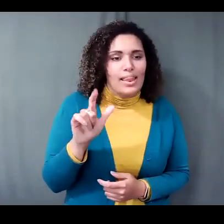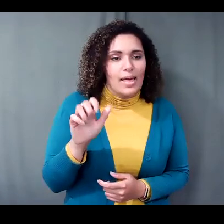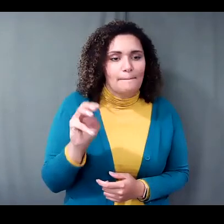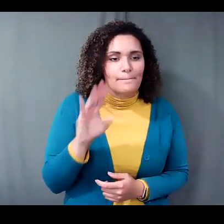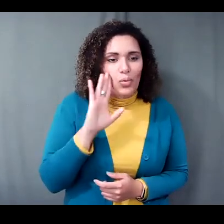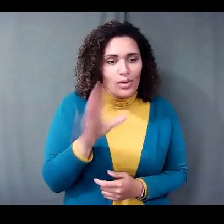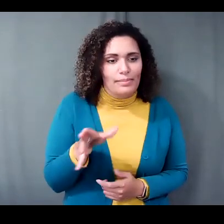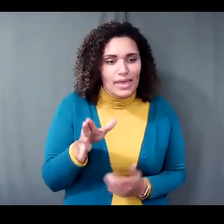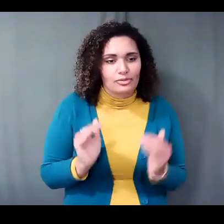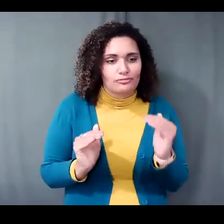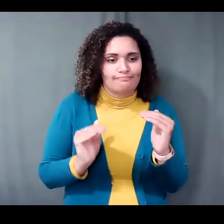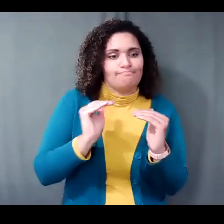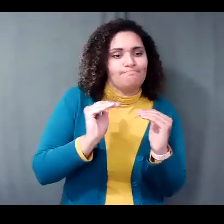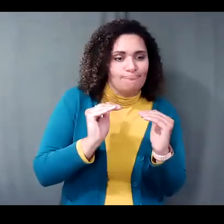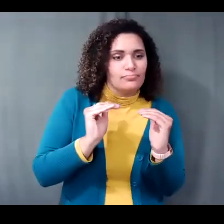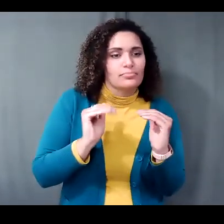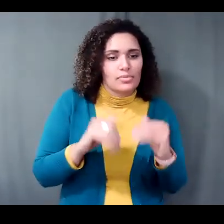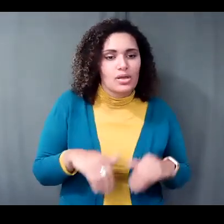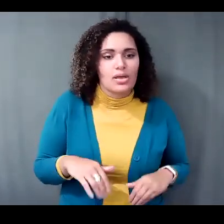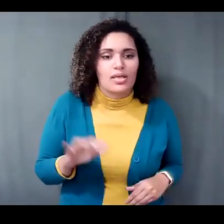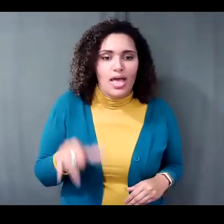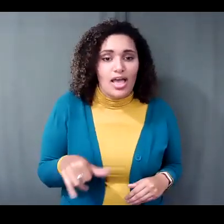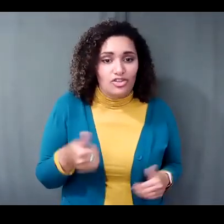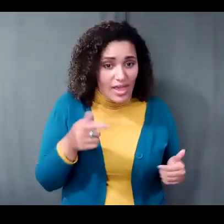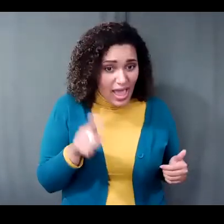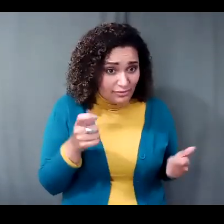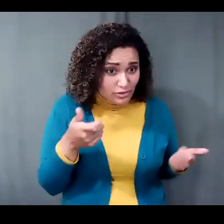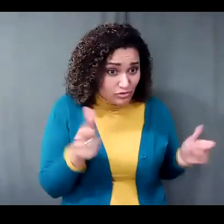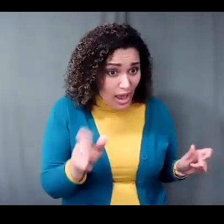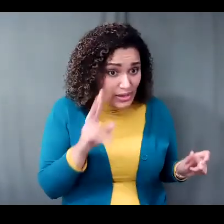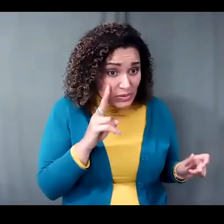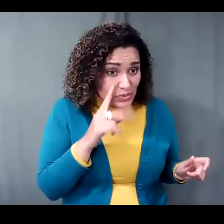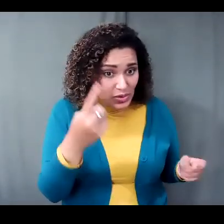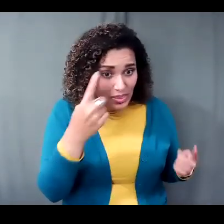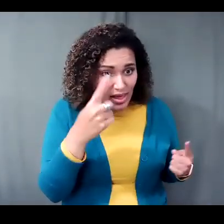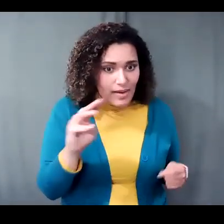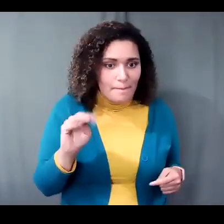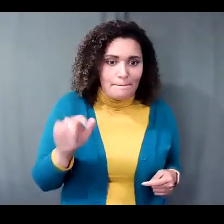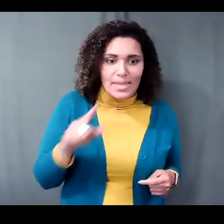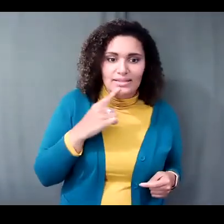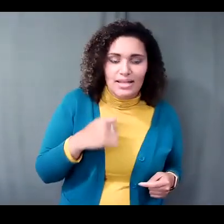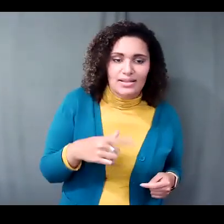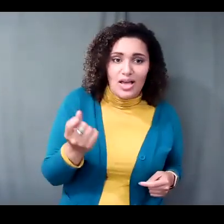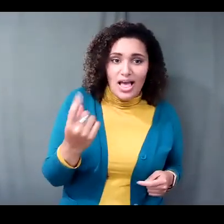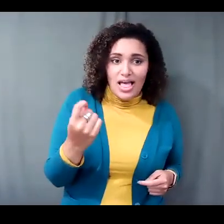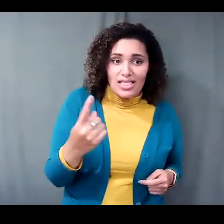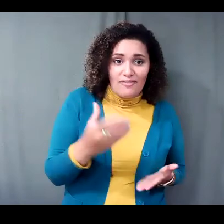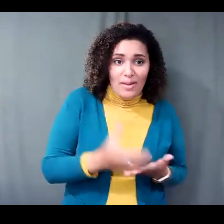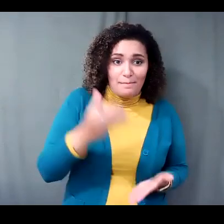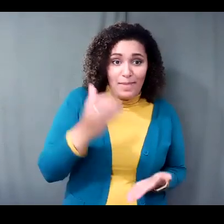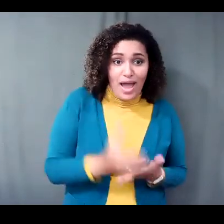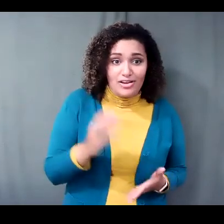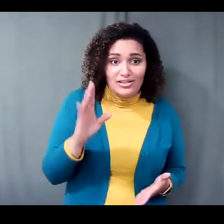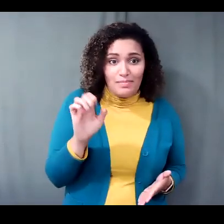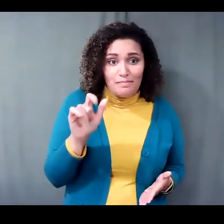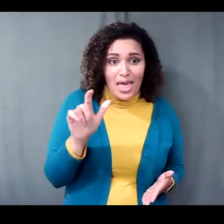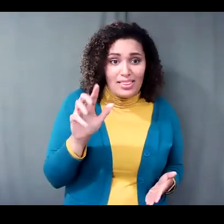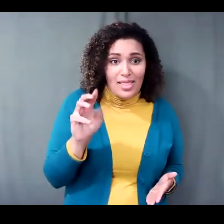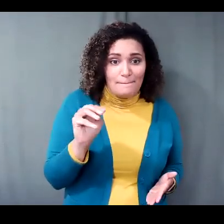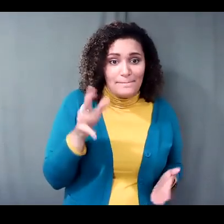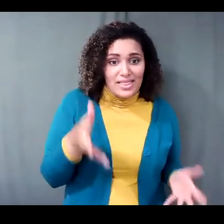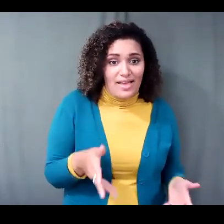forget to talk about, we're calling it Boots. And it is kind of an alternative to the wine club.